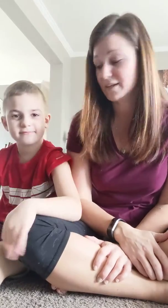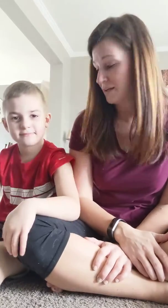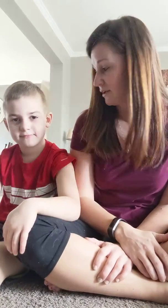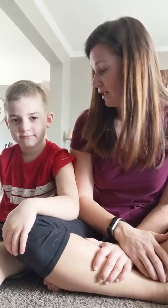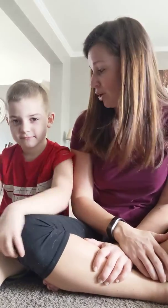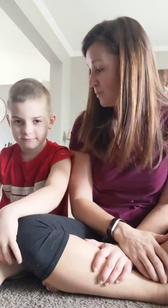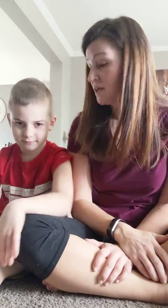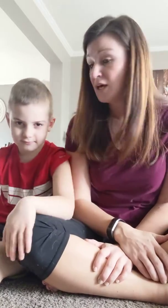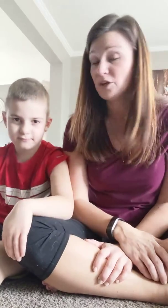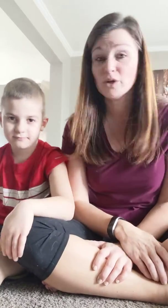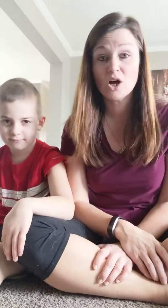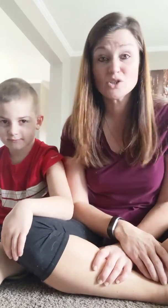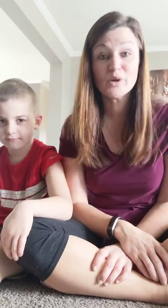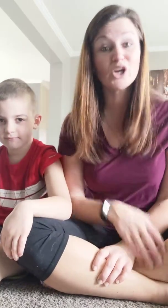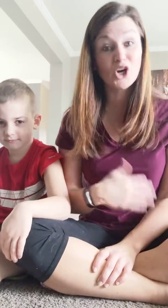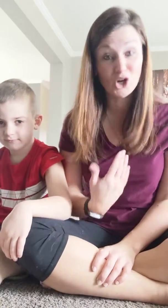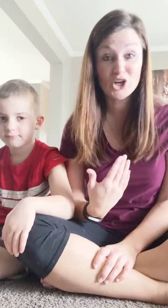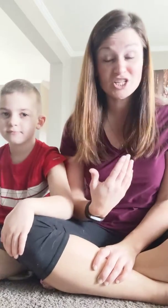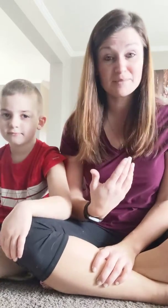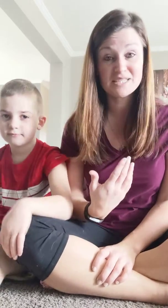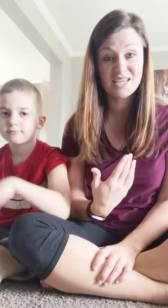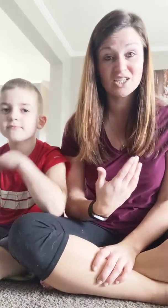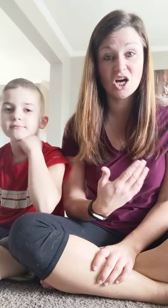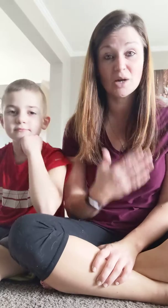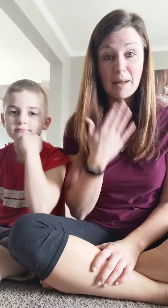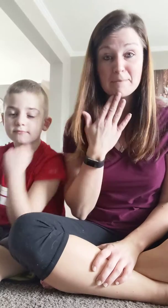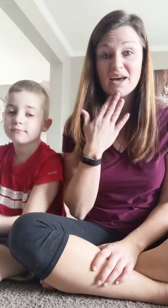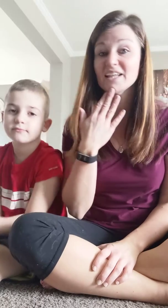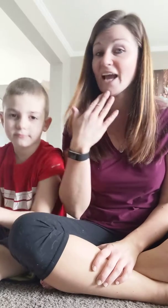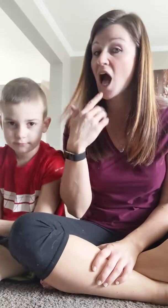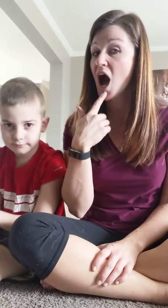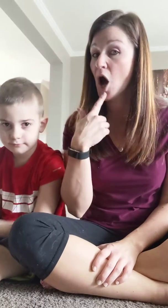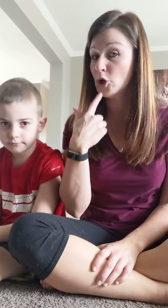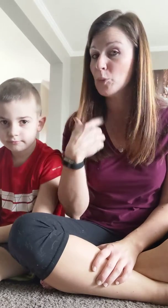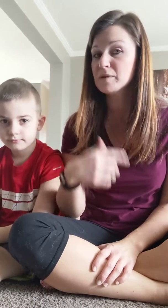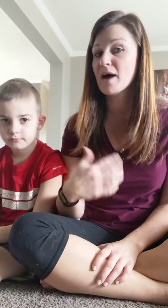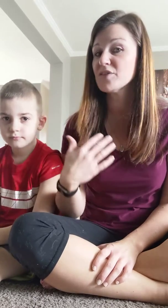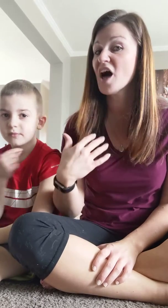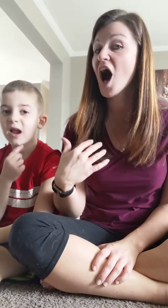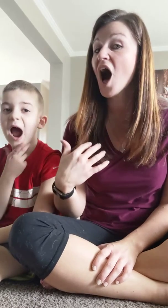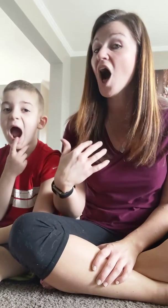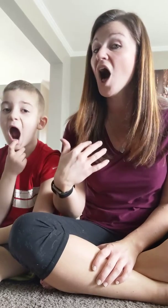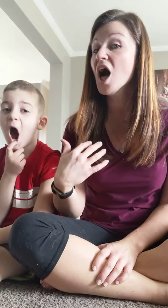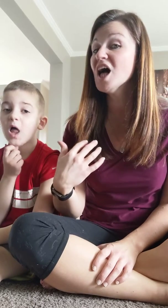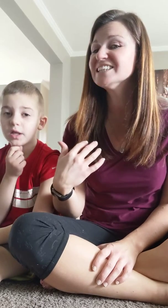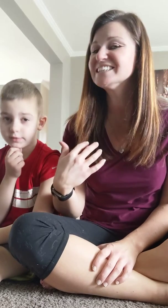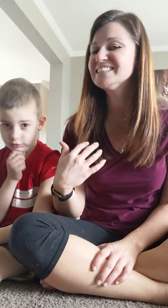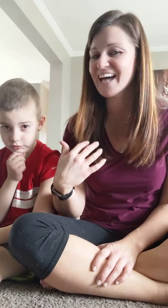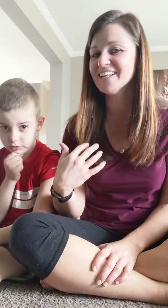in at home. You can also encourage them to sing along by modeling an open mouth. All done.